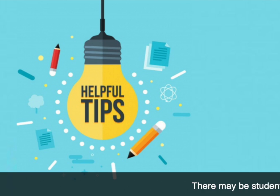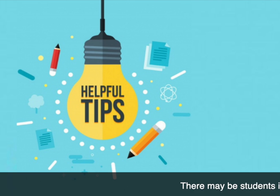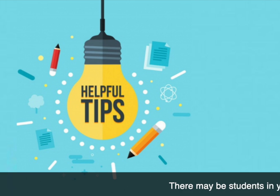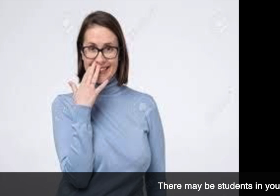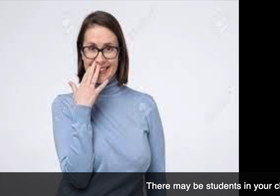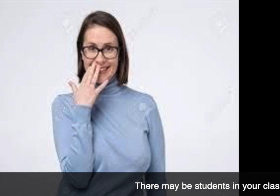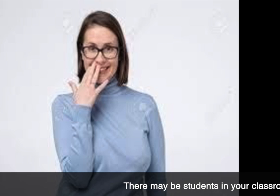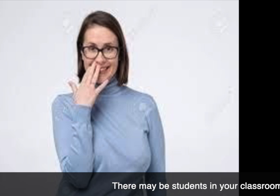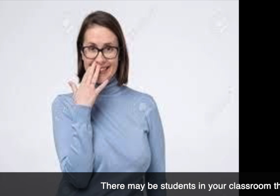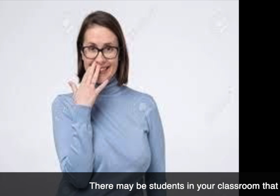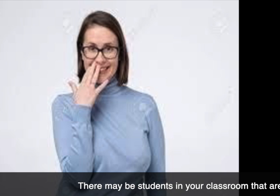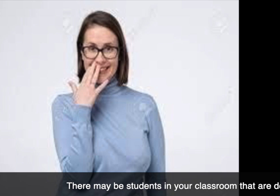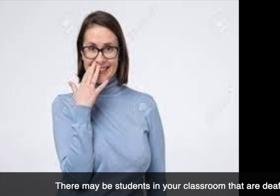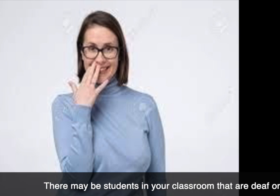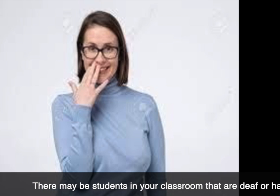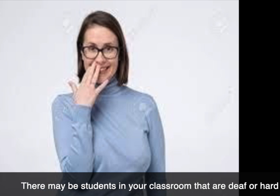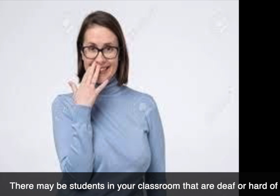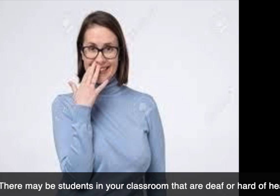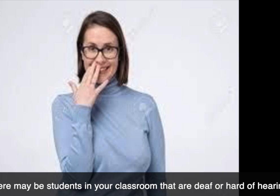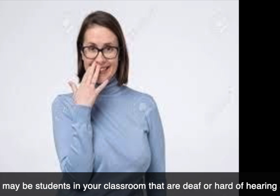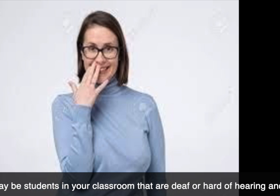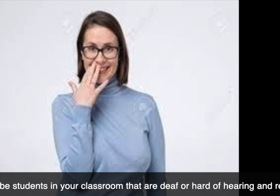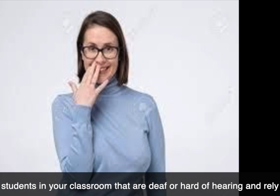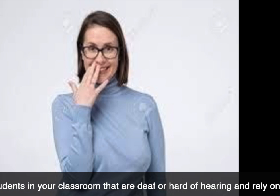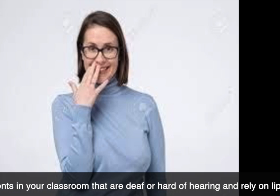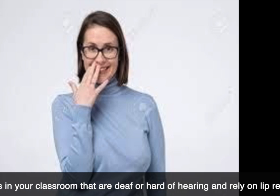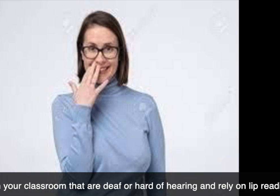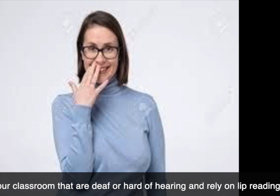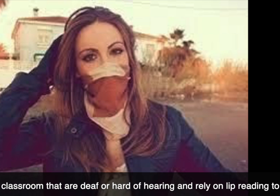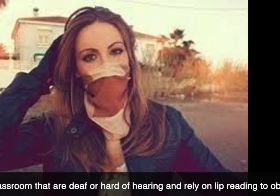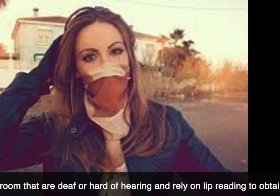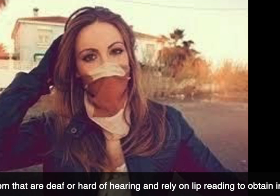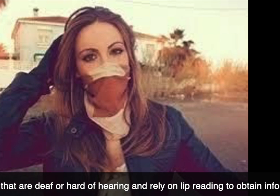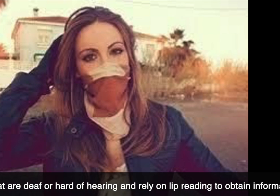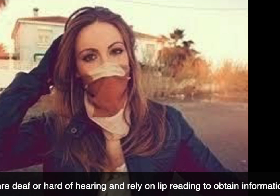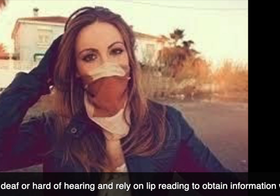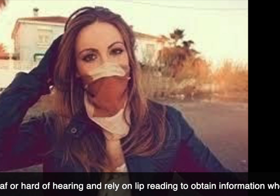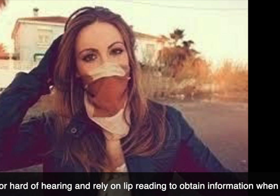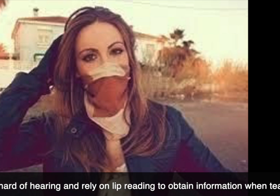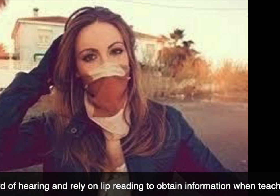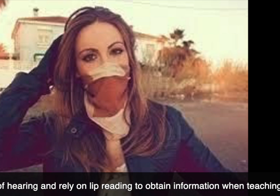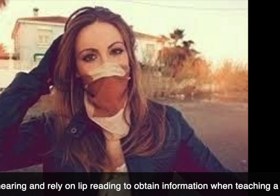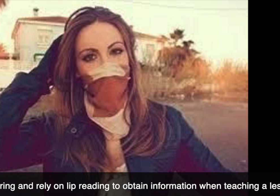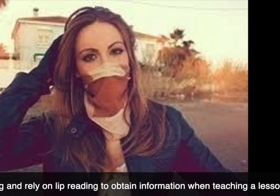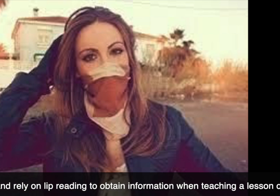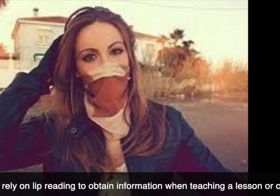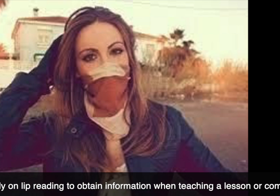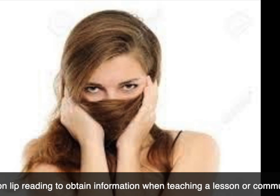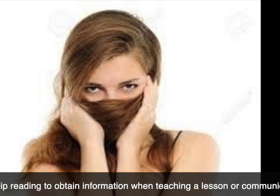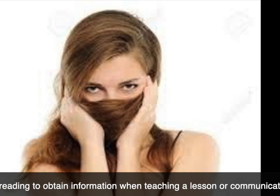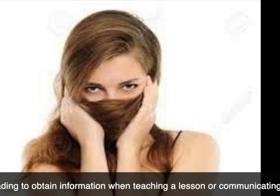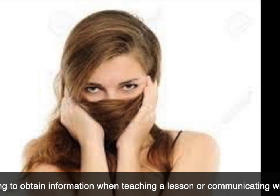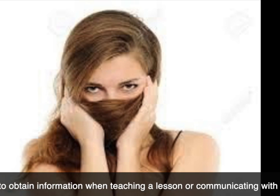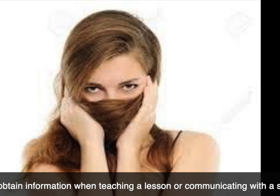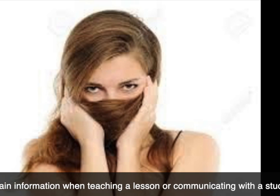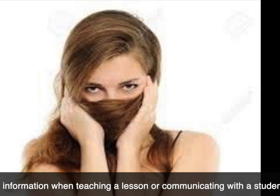hearing and rely on lip reading to obtain information. When teaching a lesson or communicating with a student, here are some important tips to